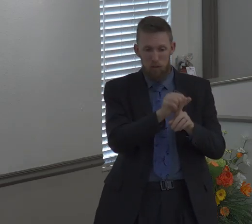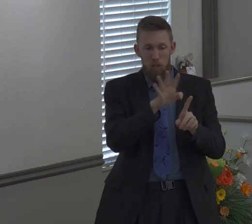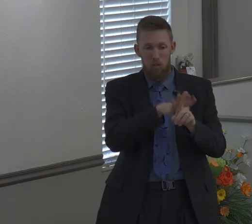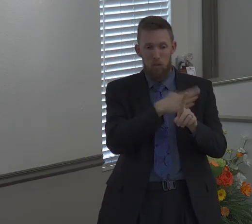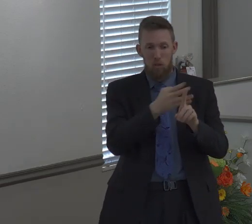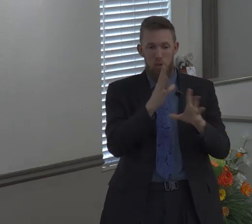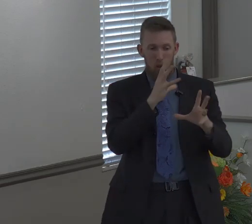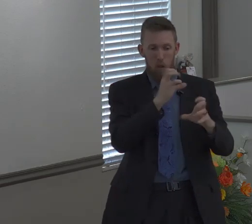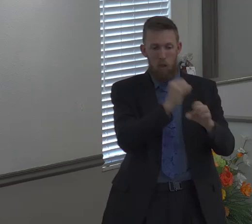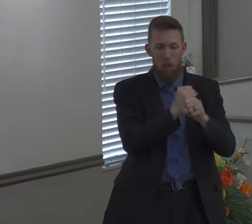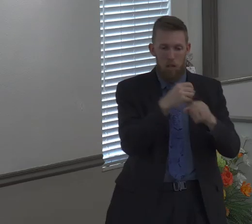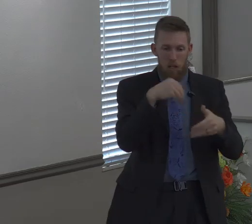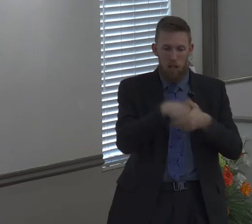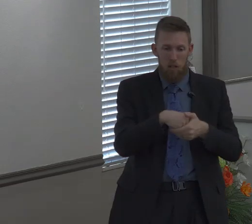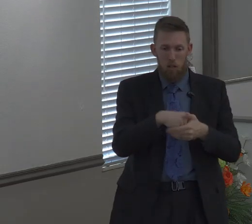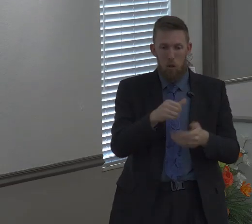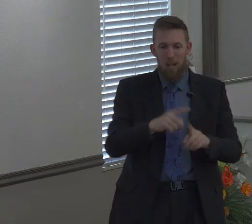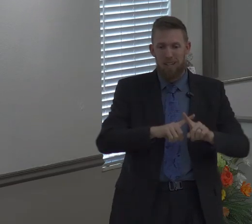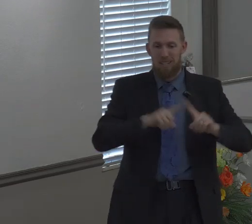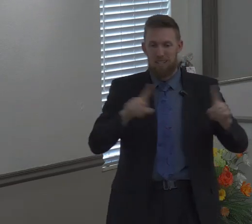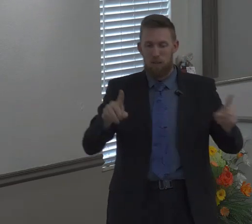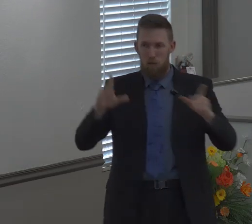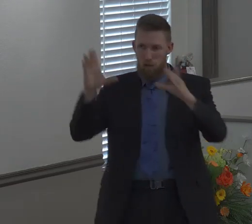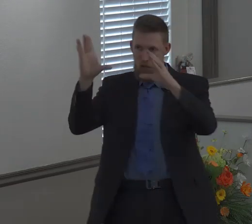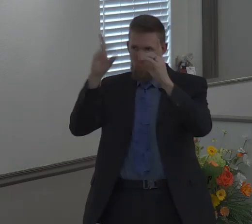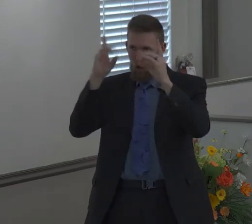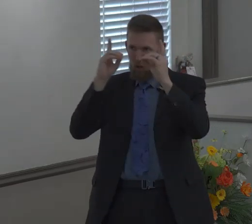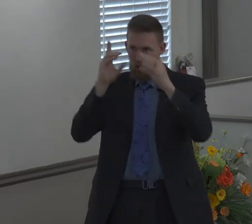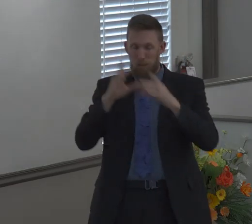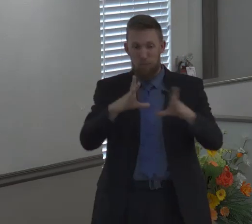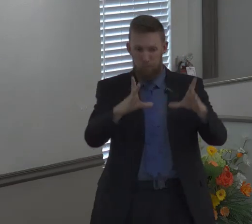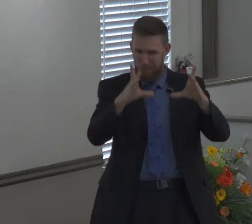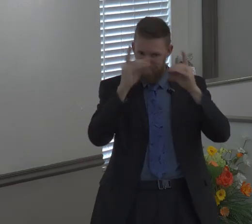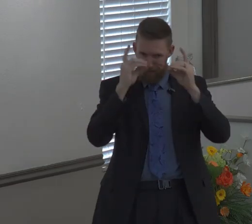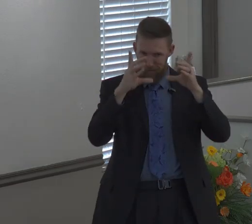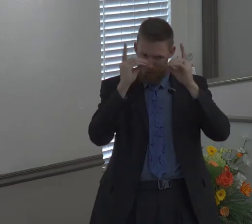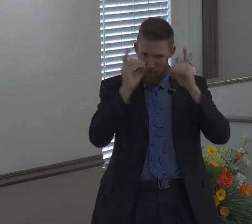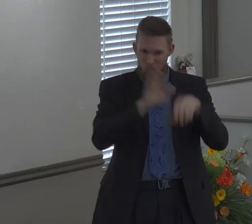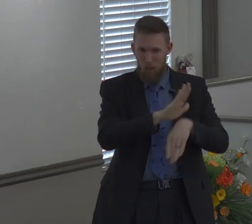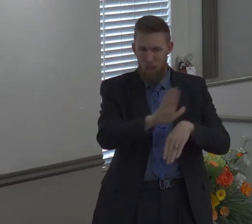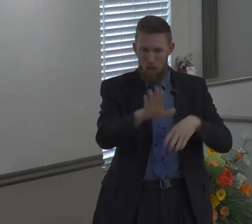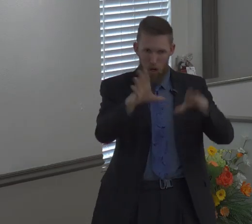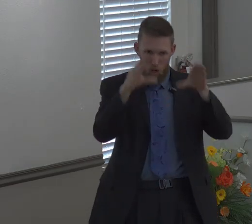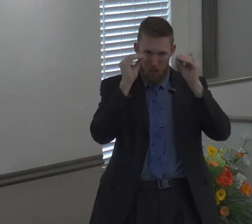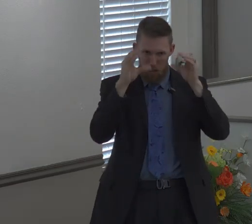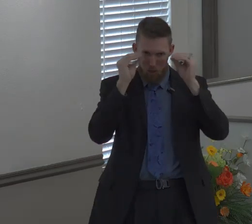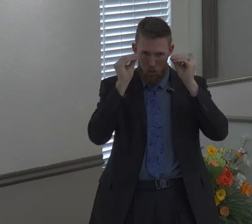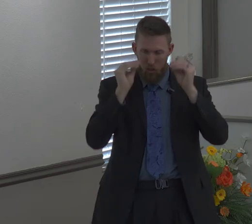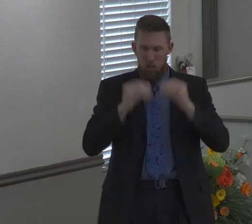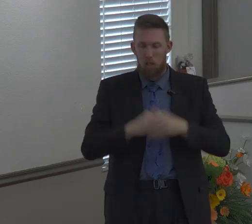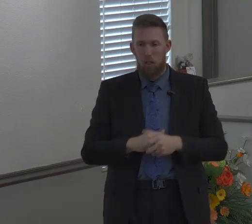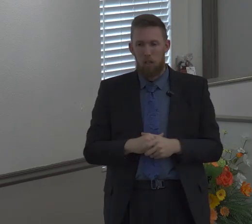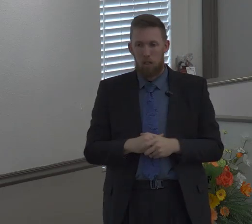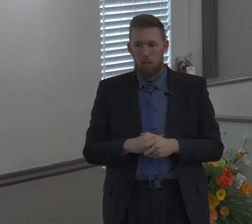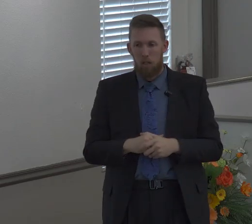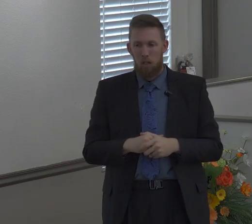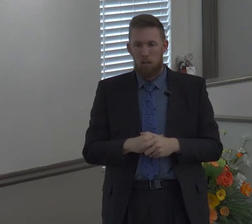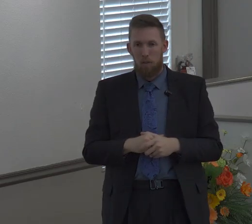into another form of doctrine. People are going to be deceived. Demons that control